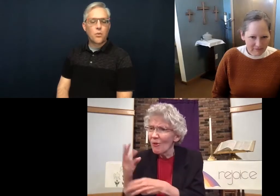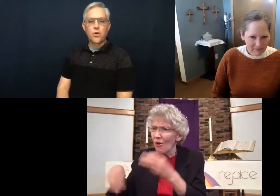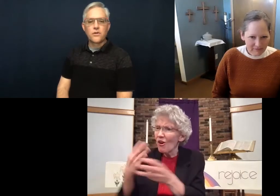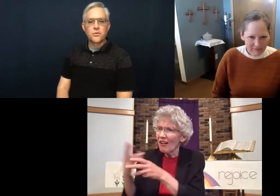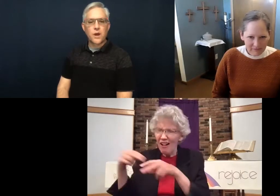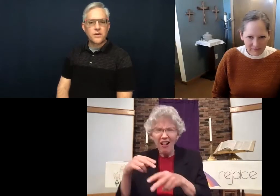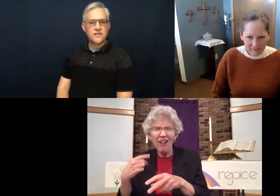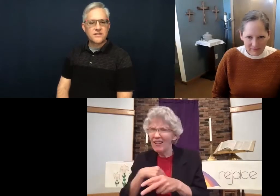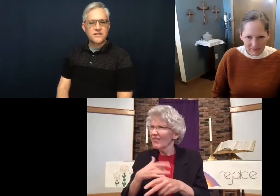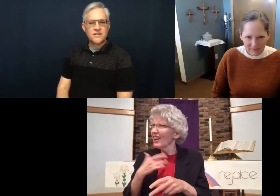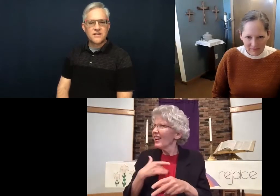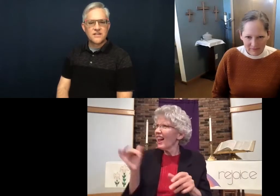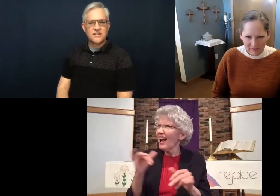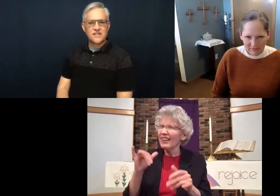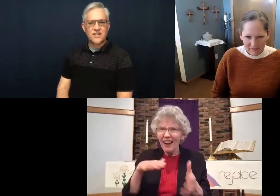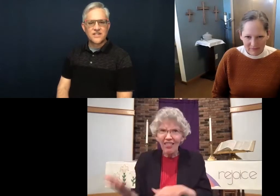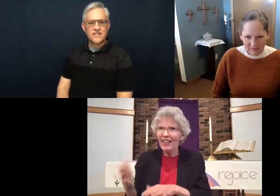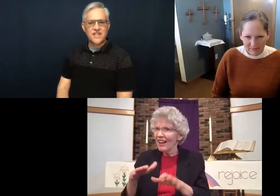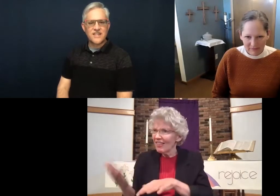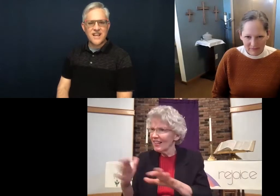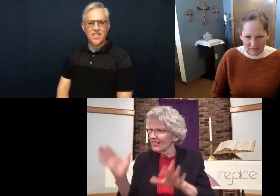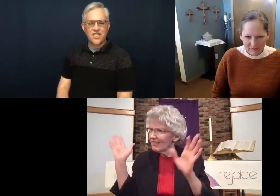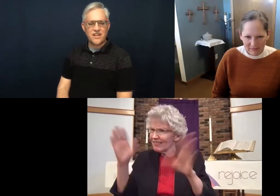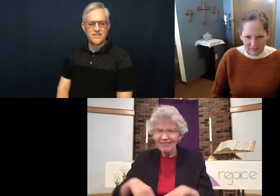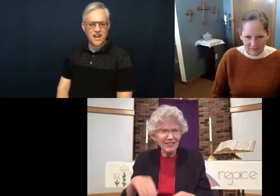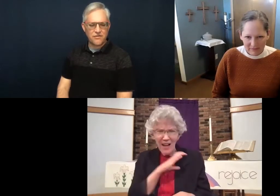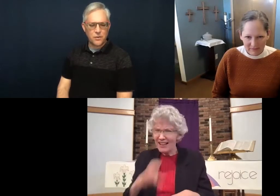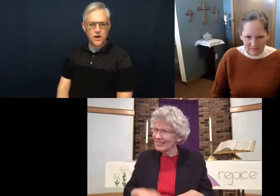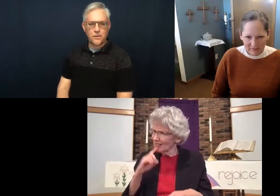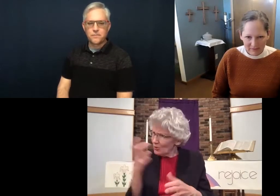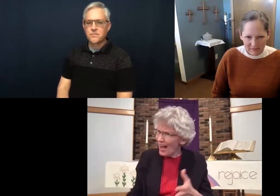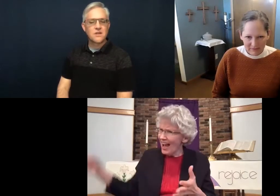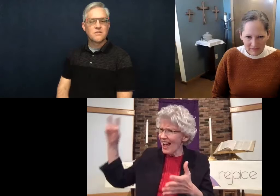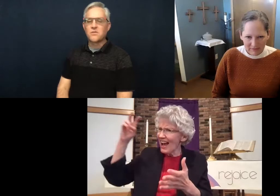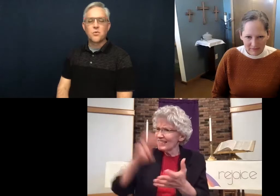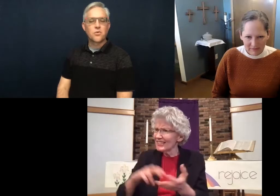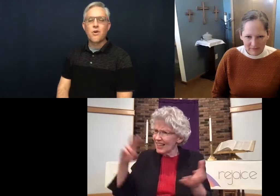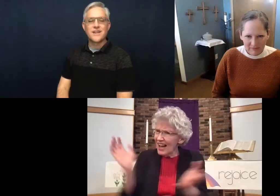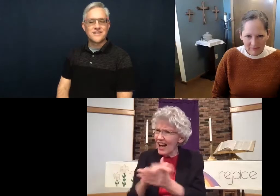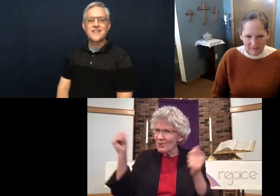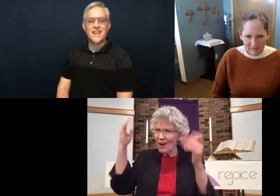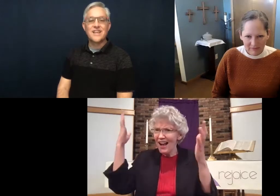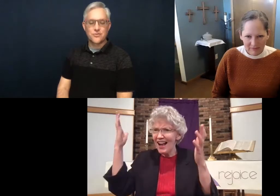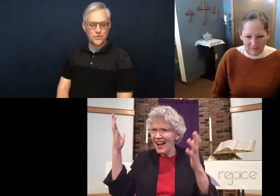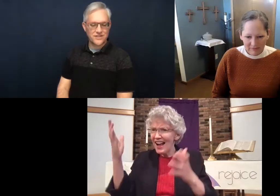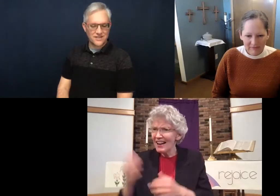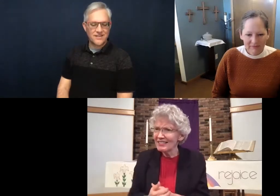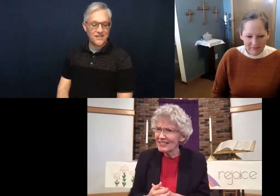world around us tells us that death is everywhere, Christ is risen.